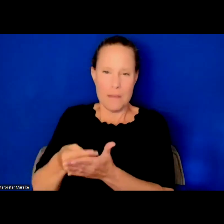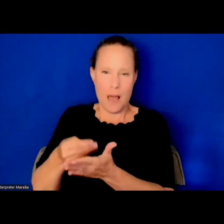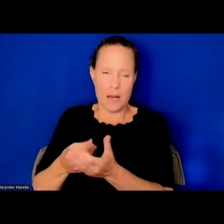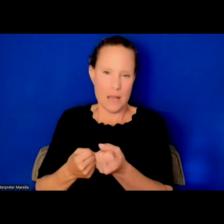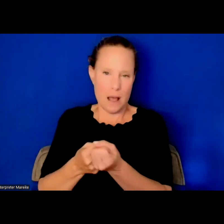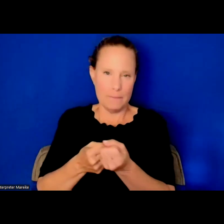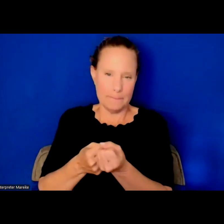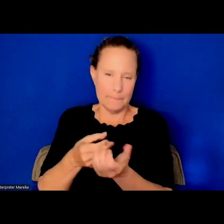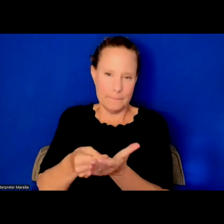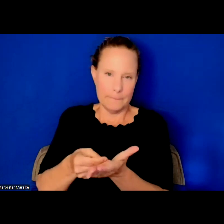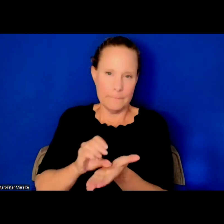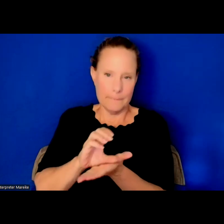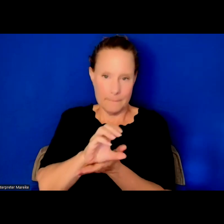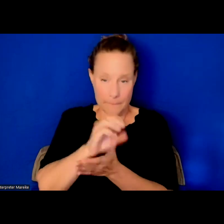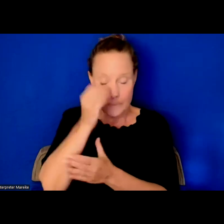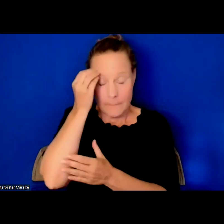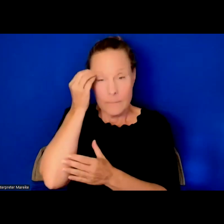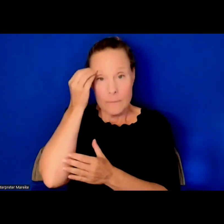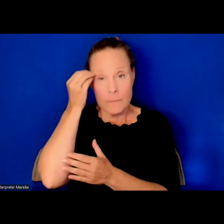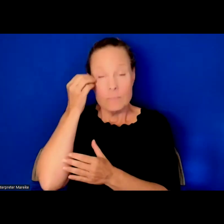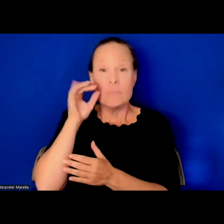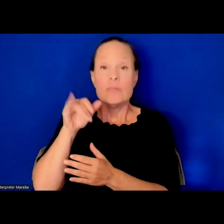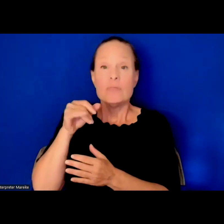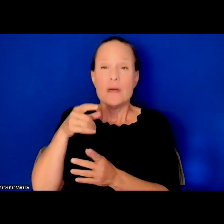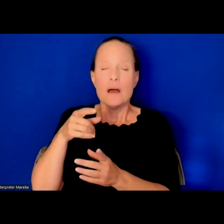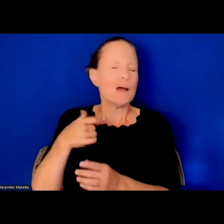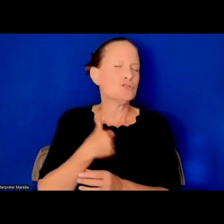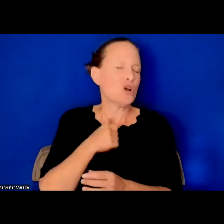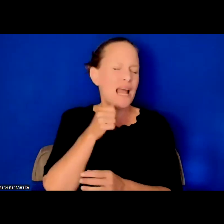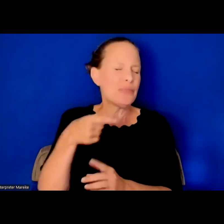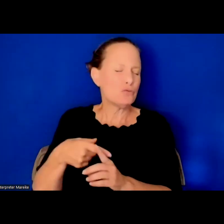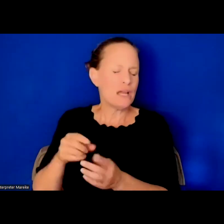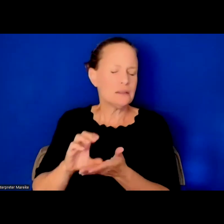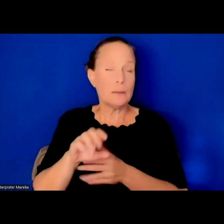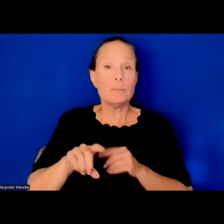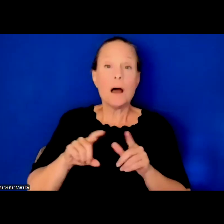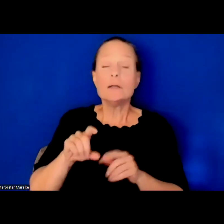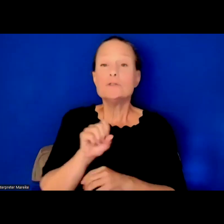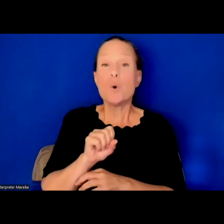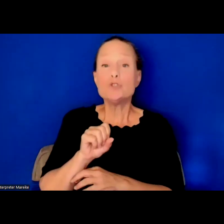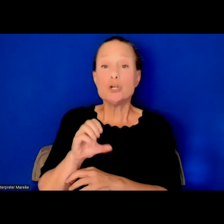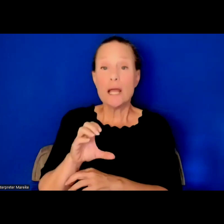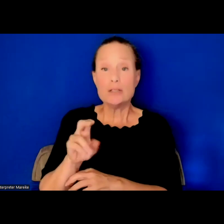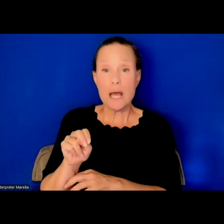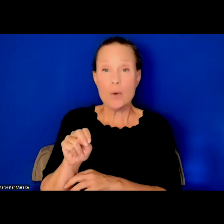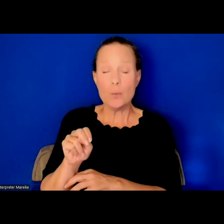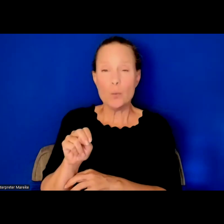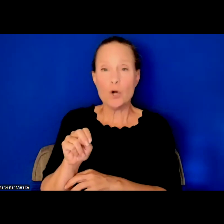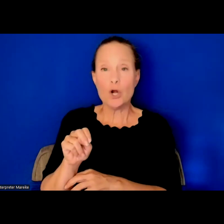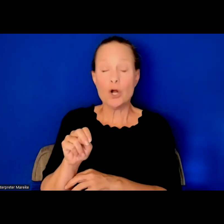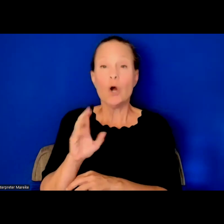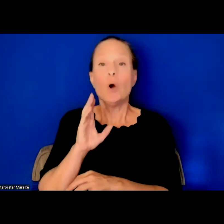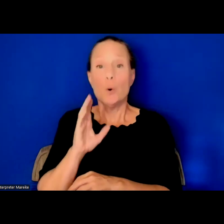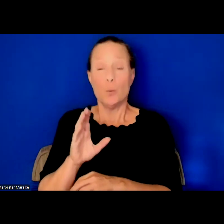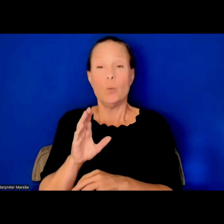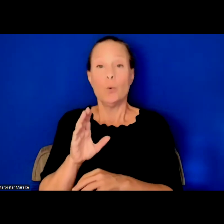And the rental subsidy, I'm sorry, not the rental subsidy, but the social care network would really connect the